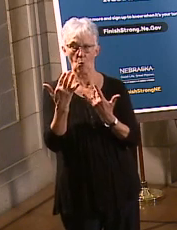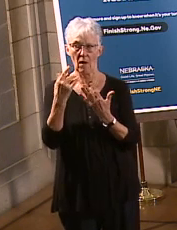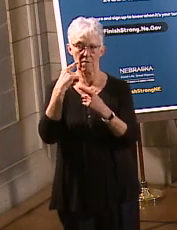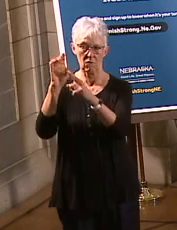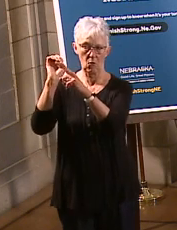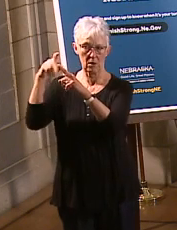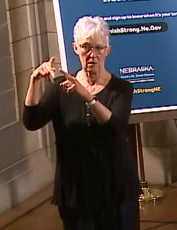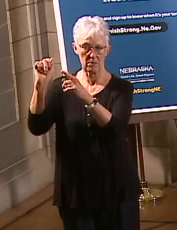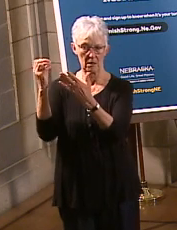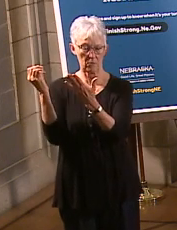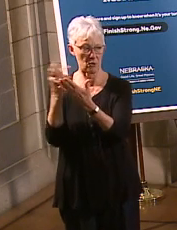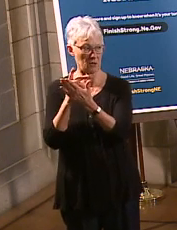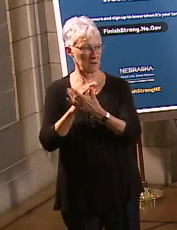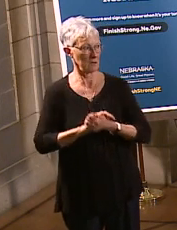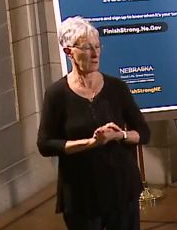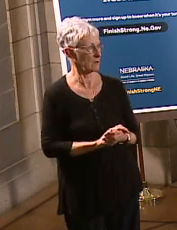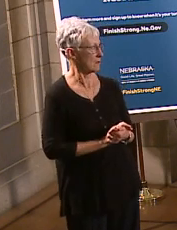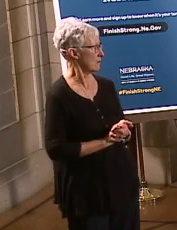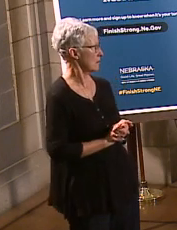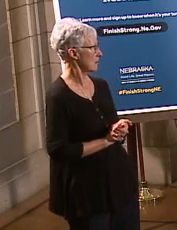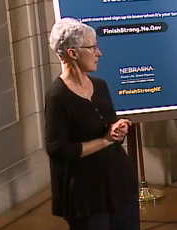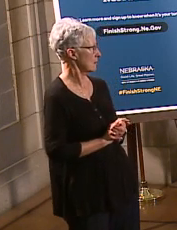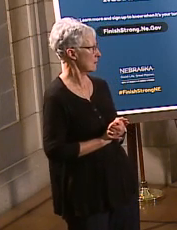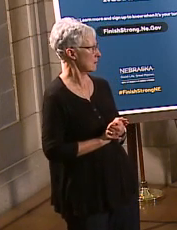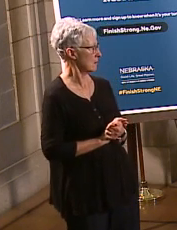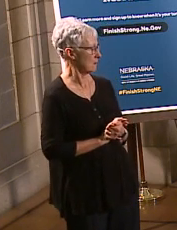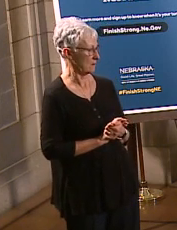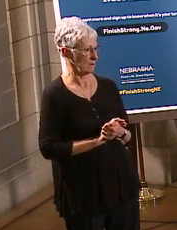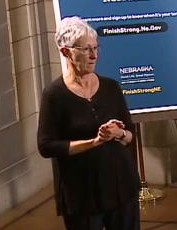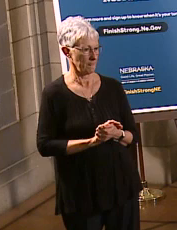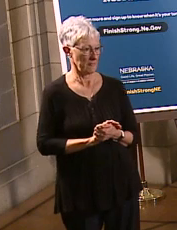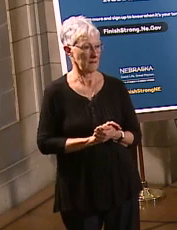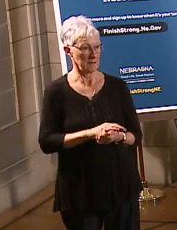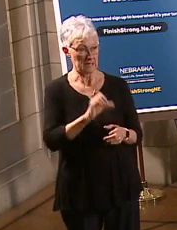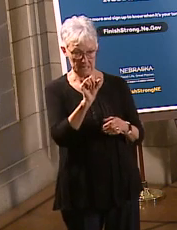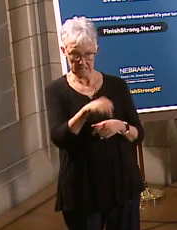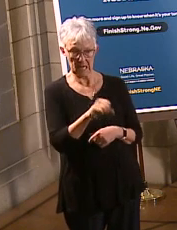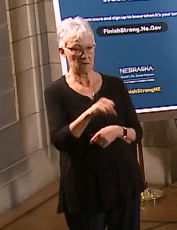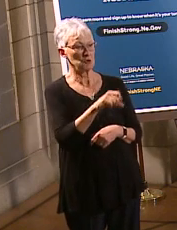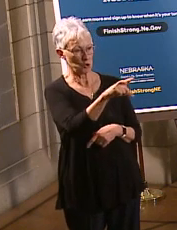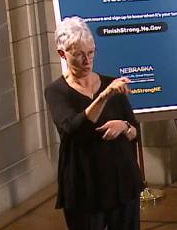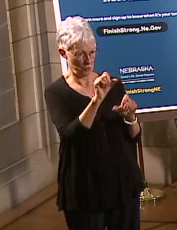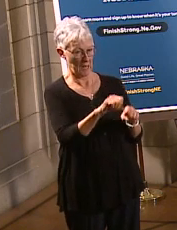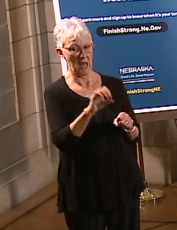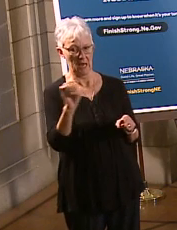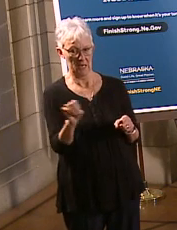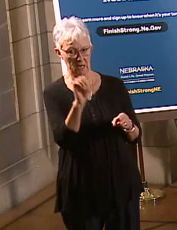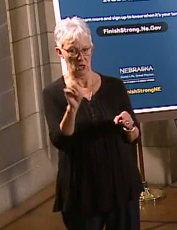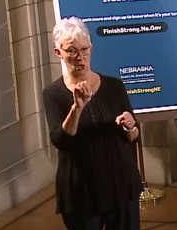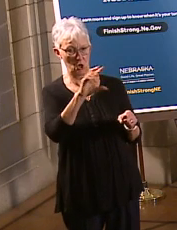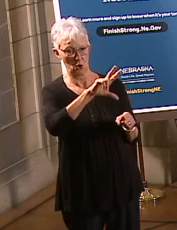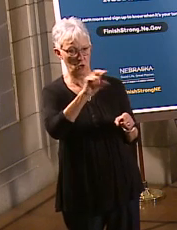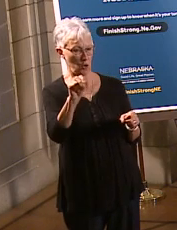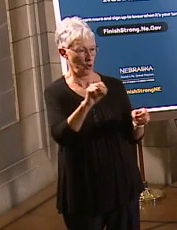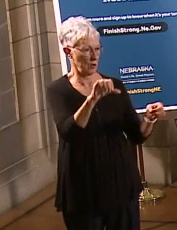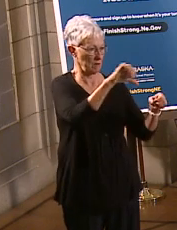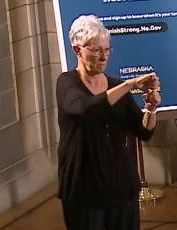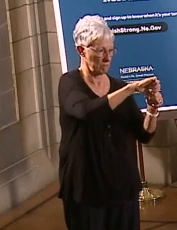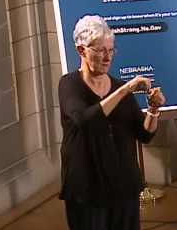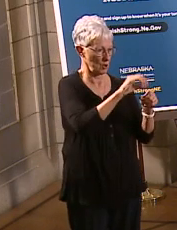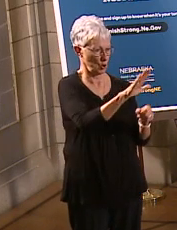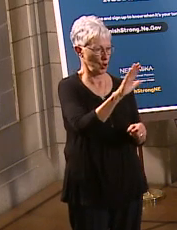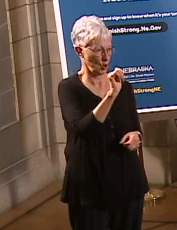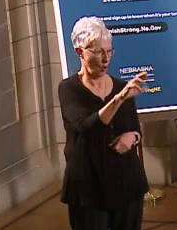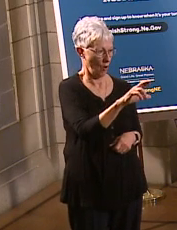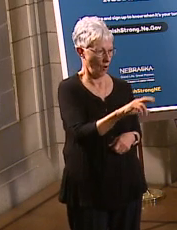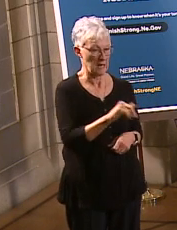for some EPA? Let's say legally and not legally. Yes, you can go put E30 in your car right now. It's not legal according